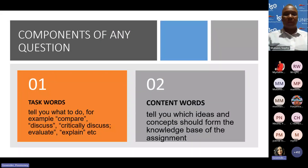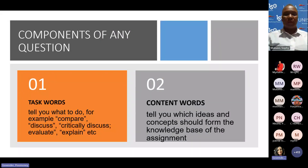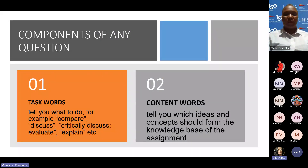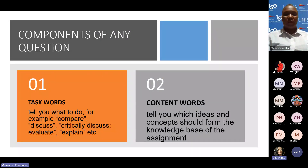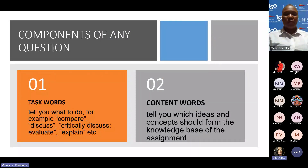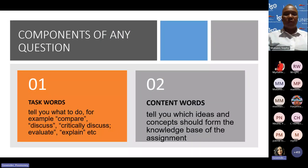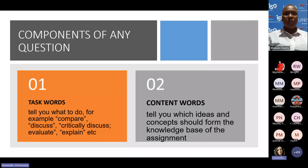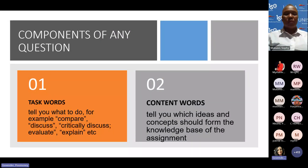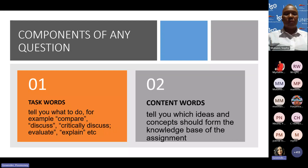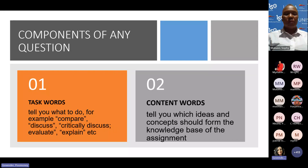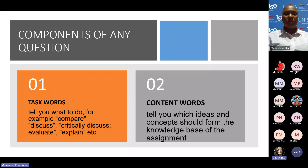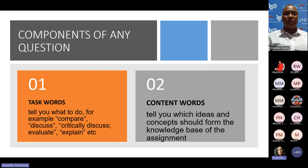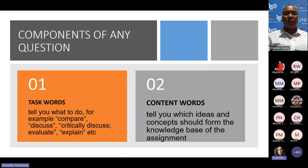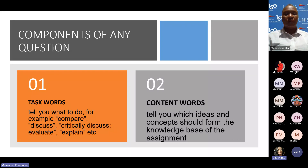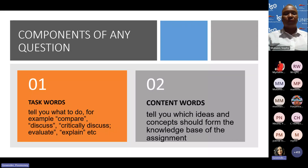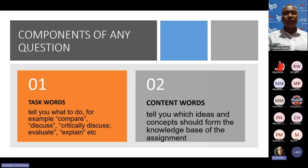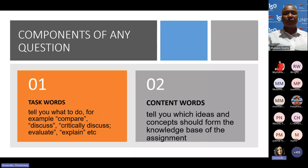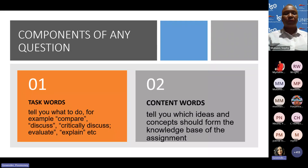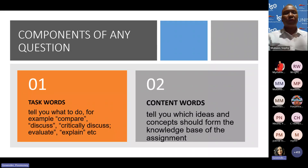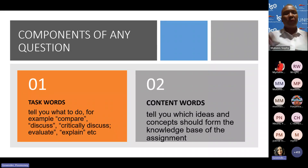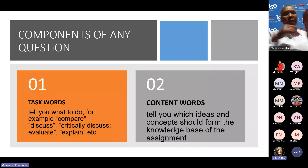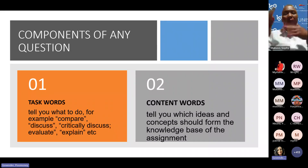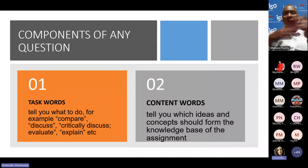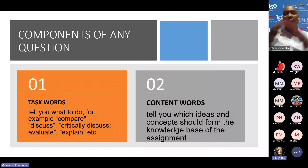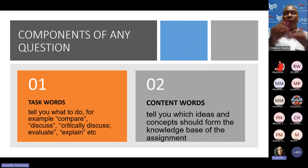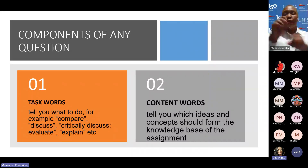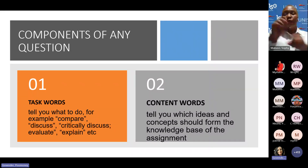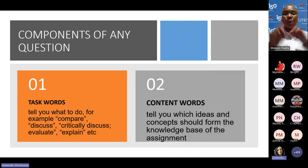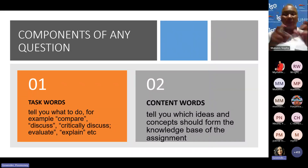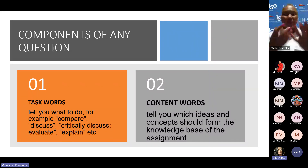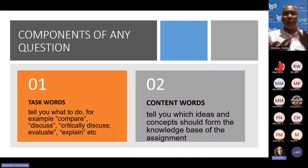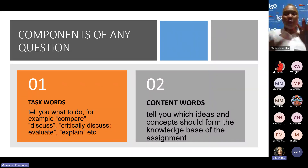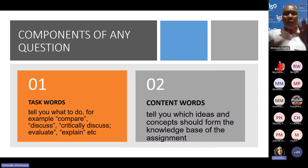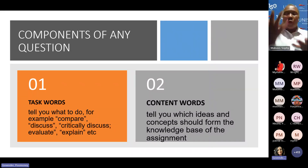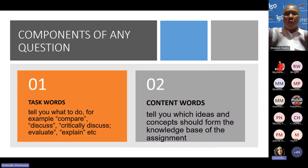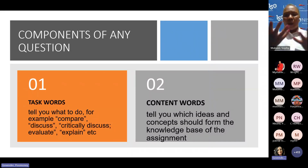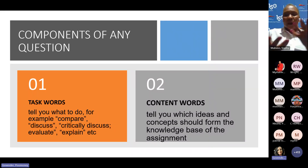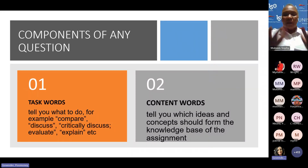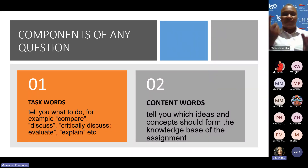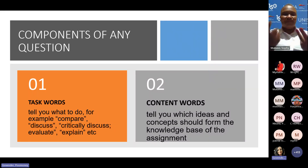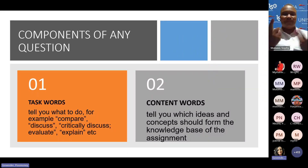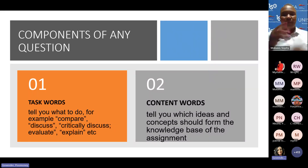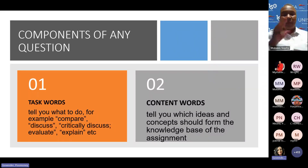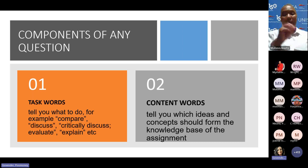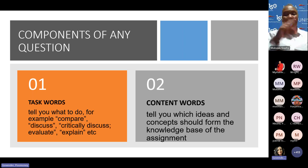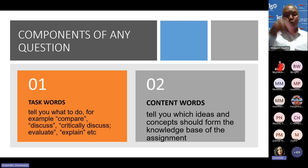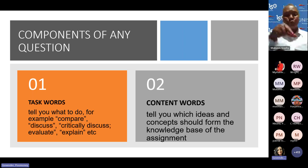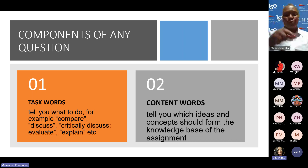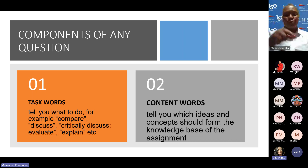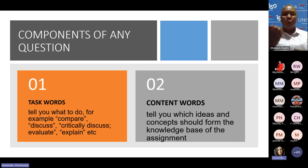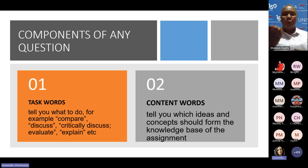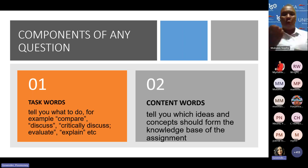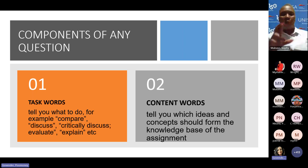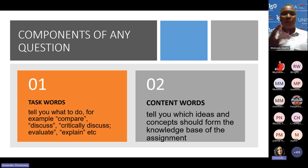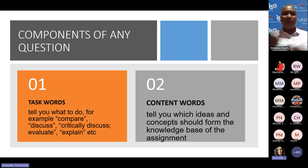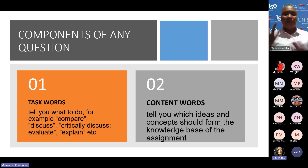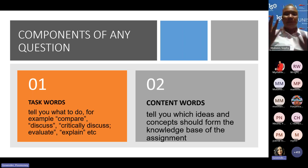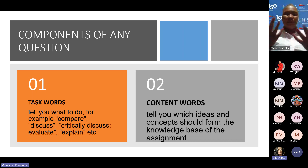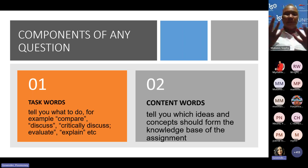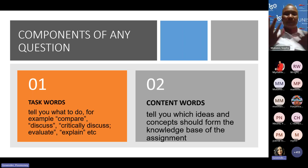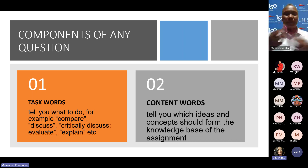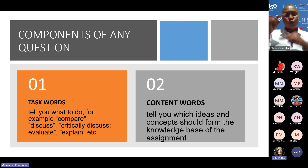Now, if you look at any questions that you have, whether it is a MCQ or